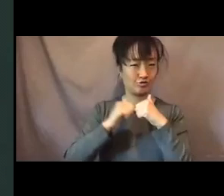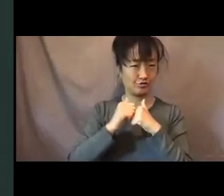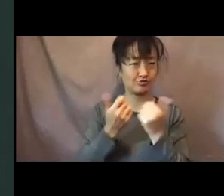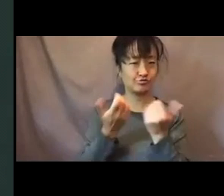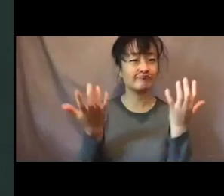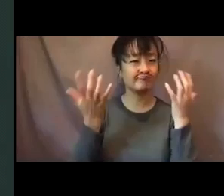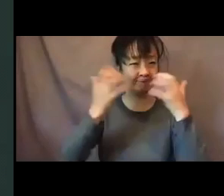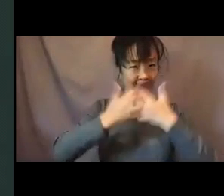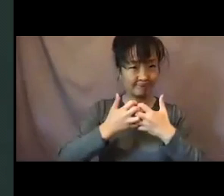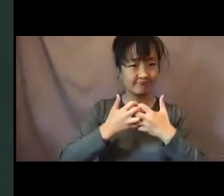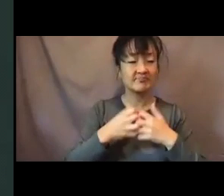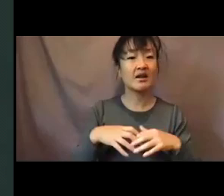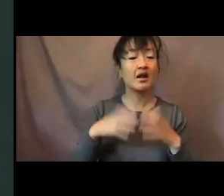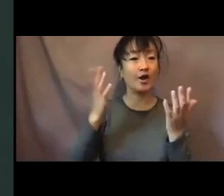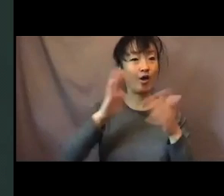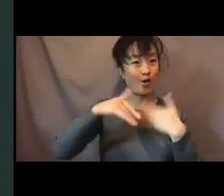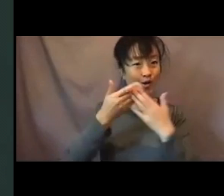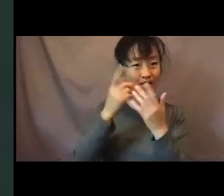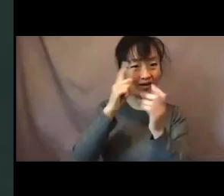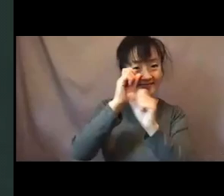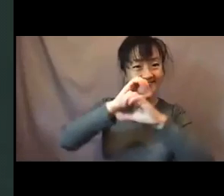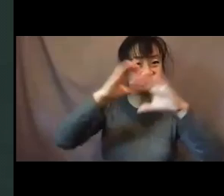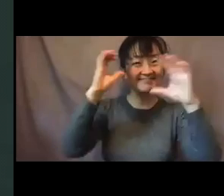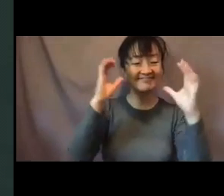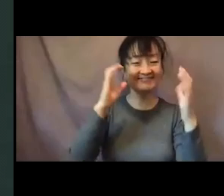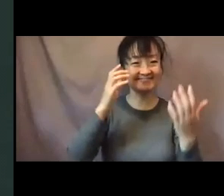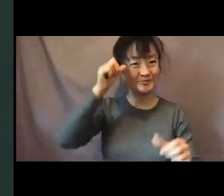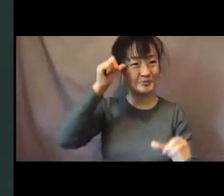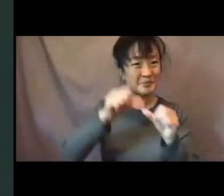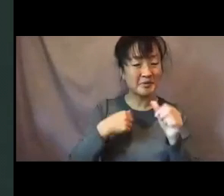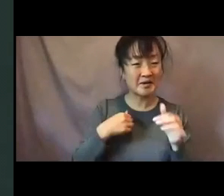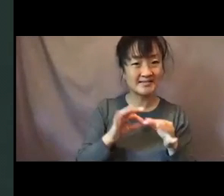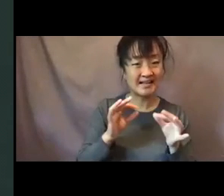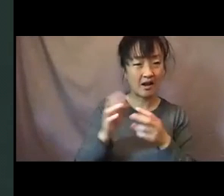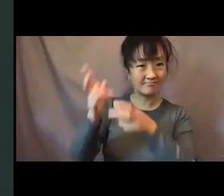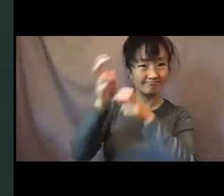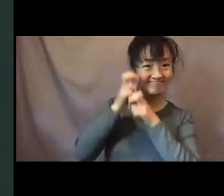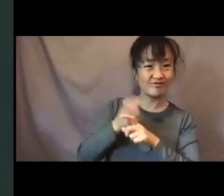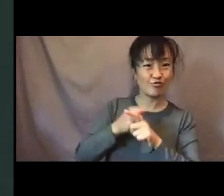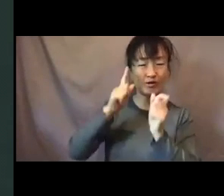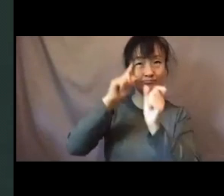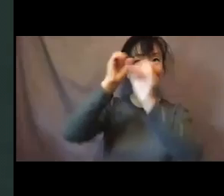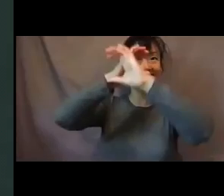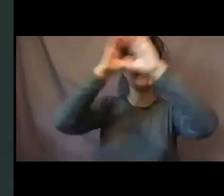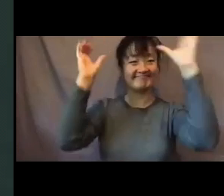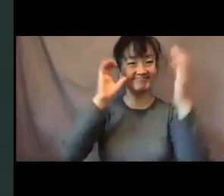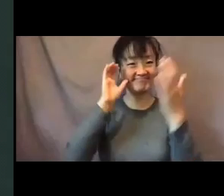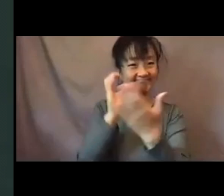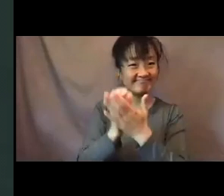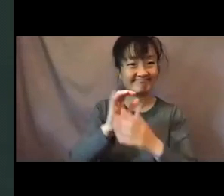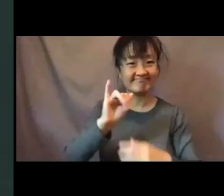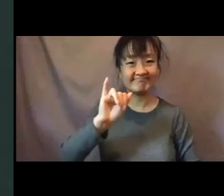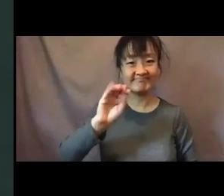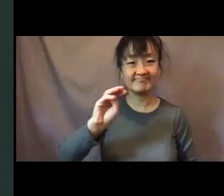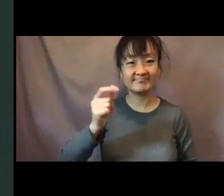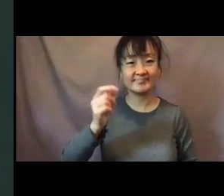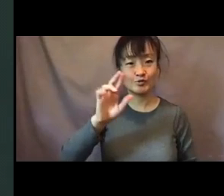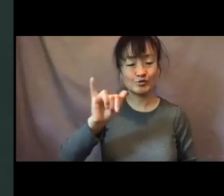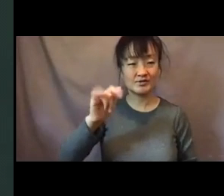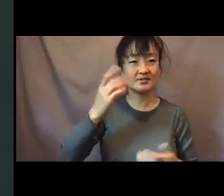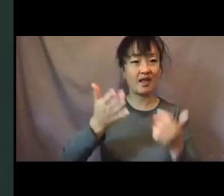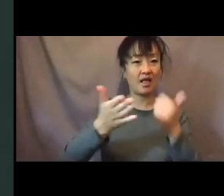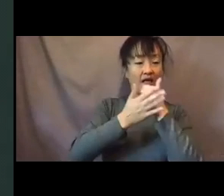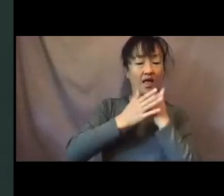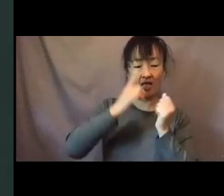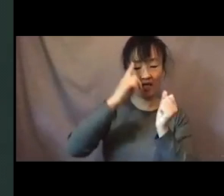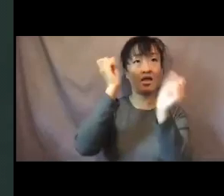imagery, don't forget what I said before, there's an awful lot that we sort of draw from imagery that helps us sort of understand the concepts, right? Not with